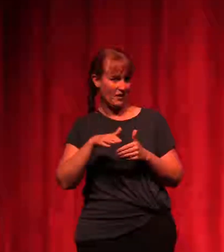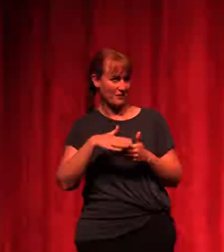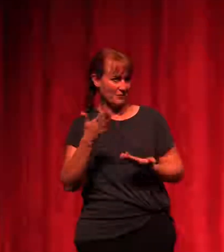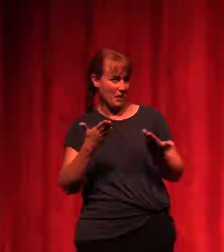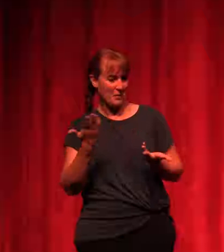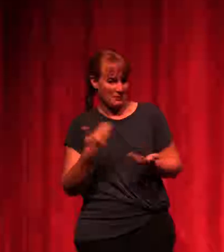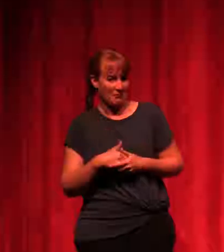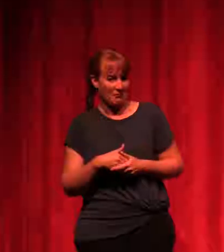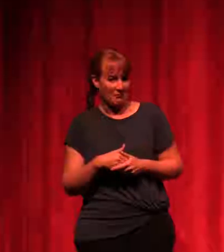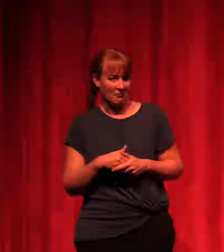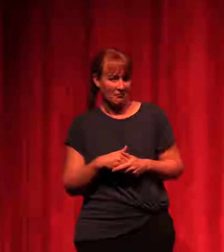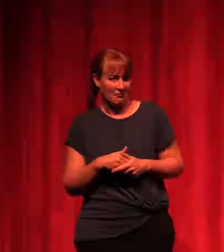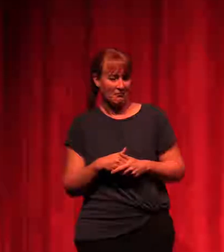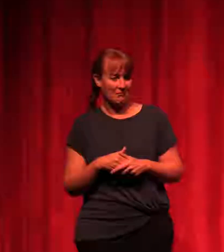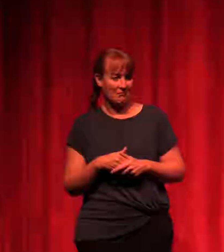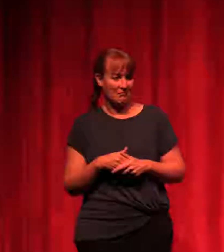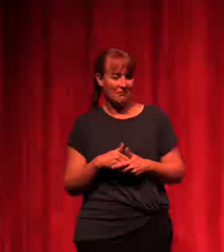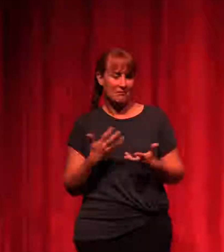And